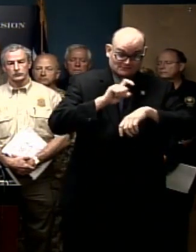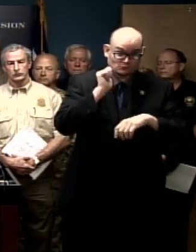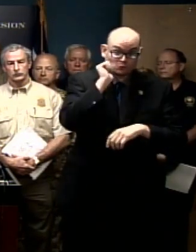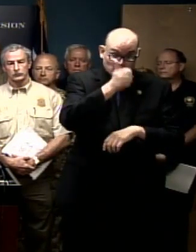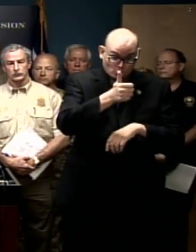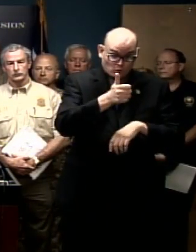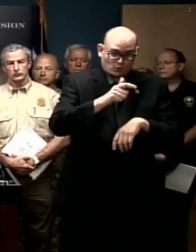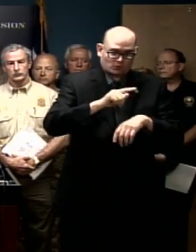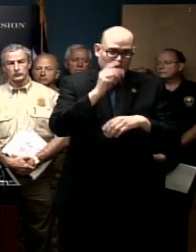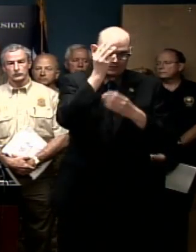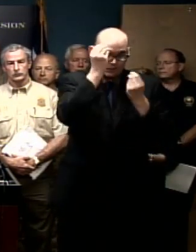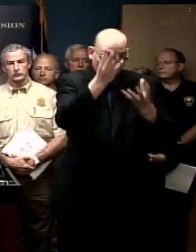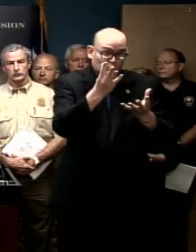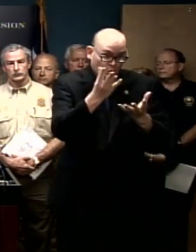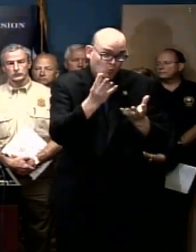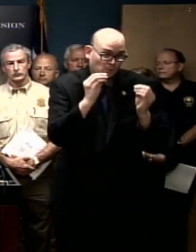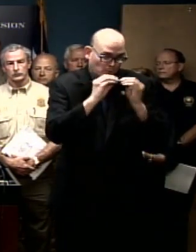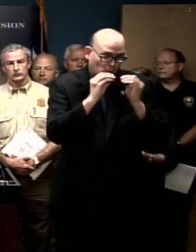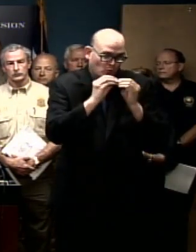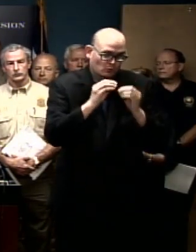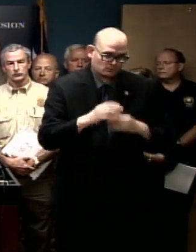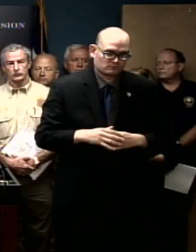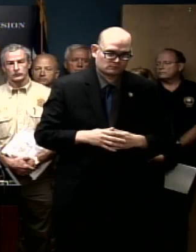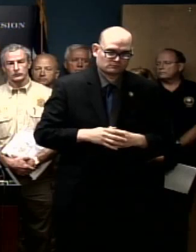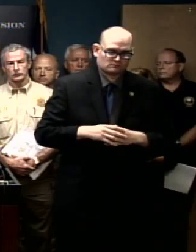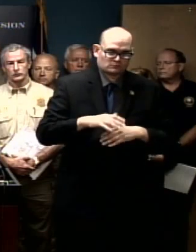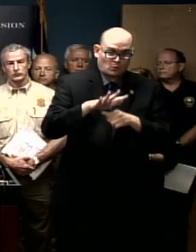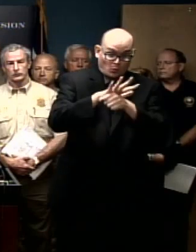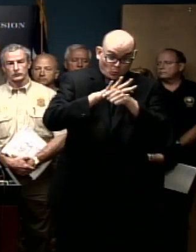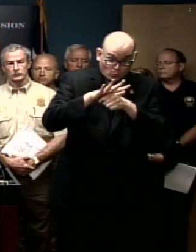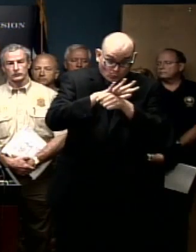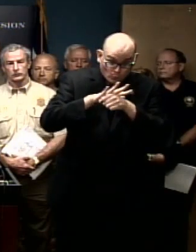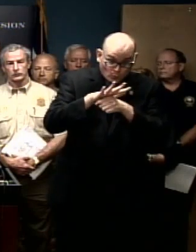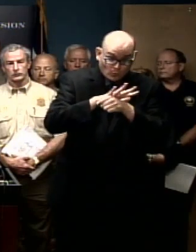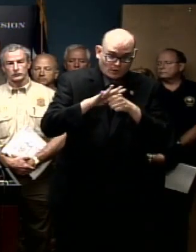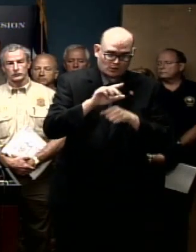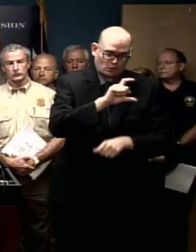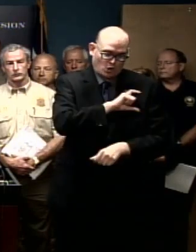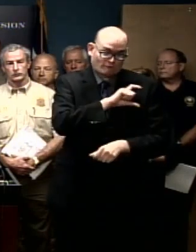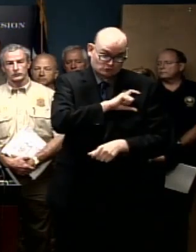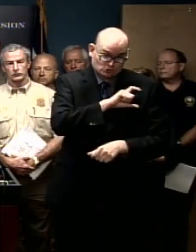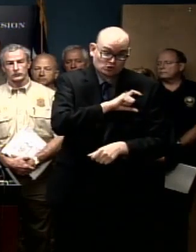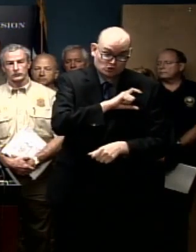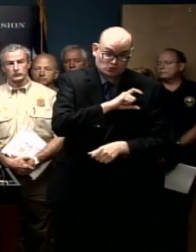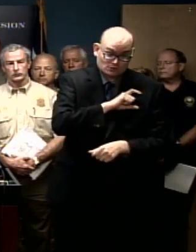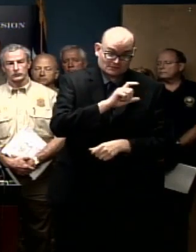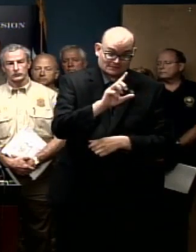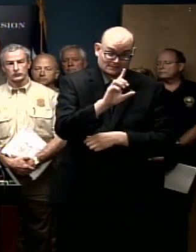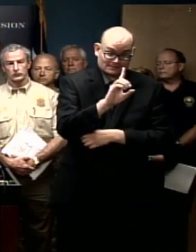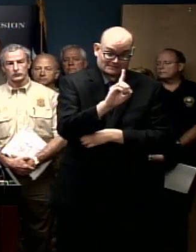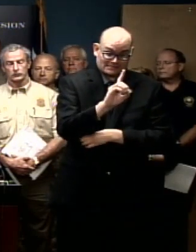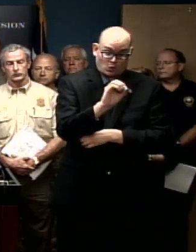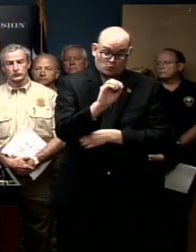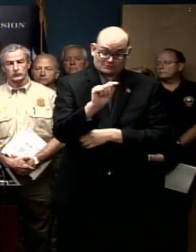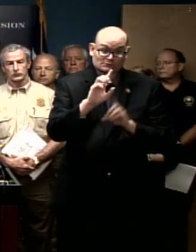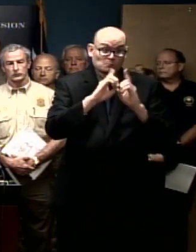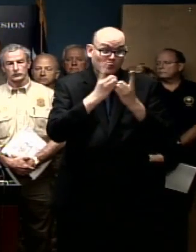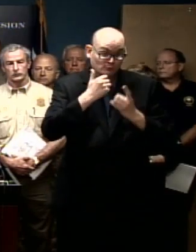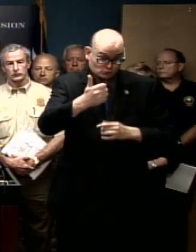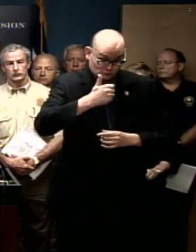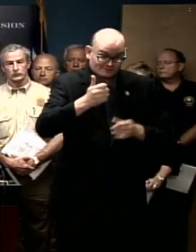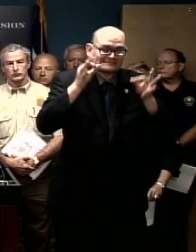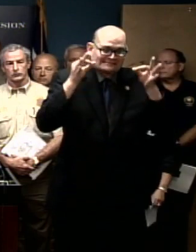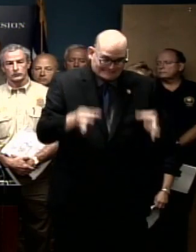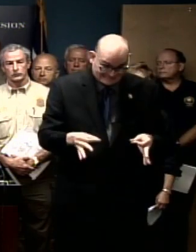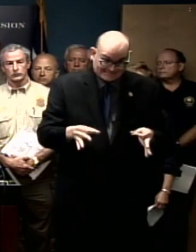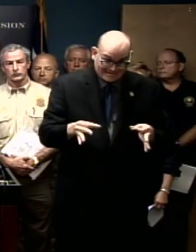is it's really between the local leaders and law enforcement in that area, along with DOT, on whether it's safe to go and enter that area.